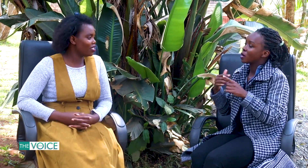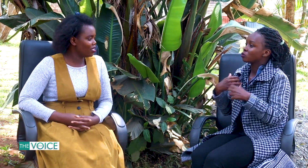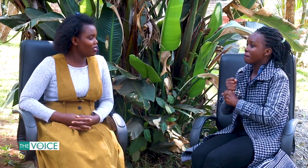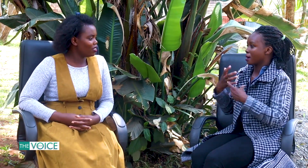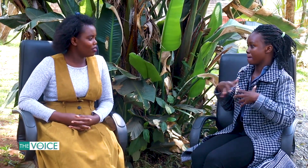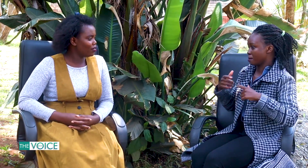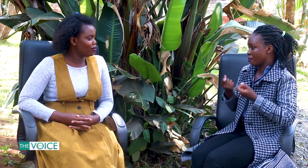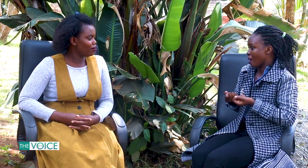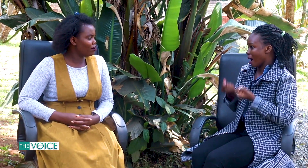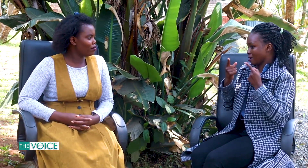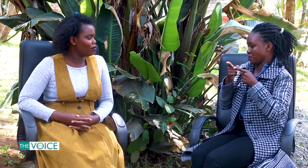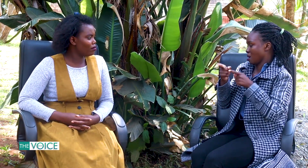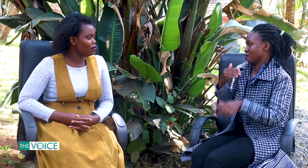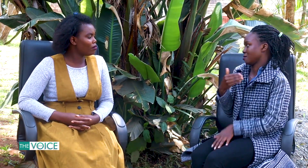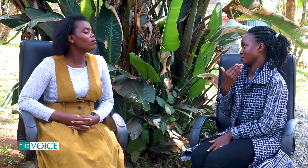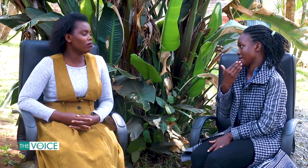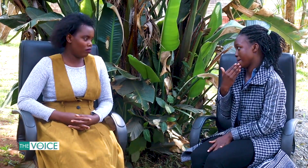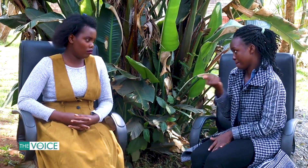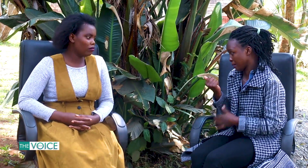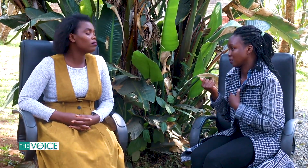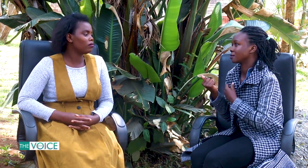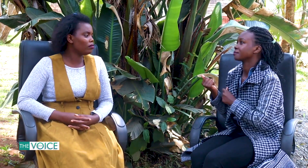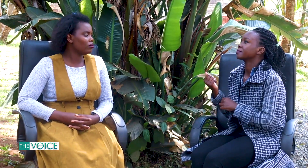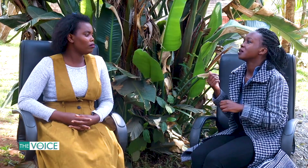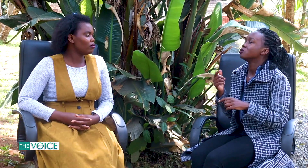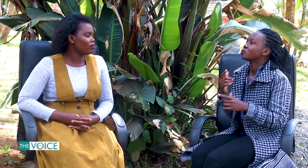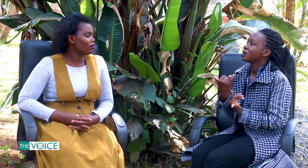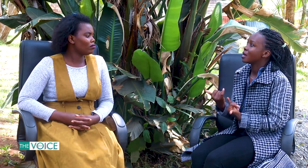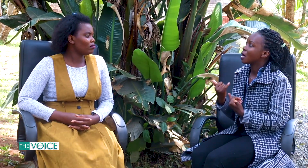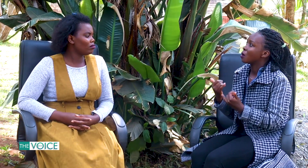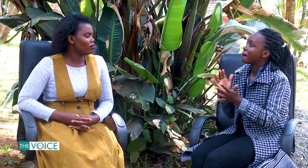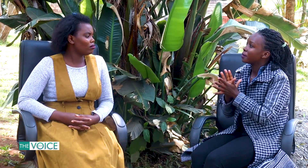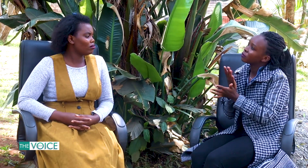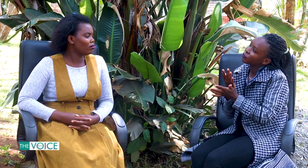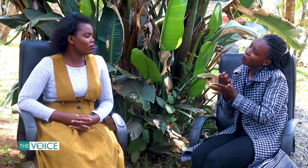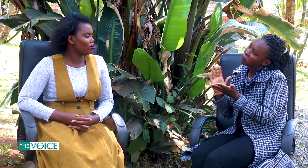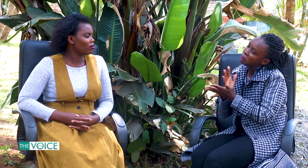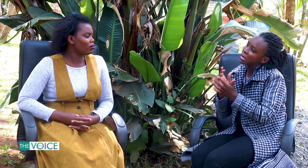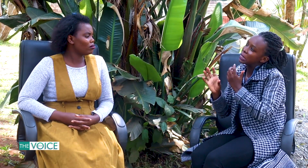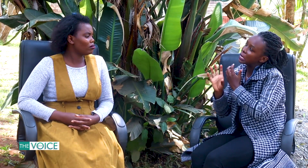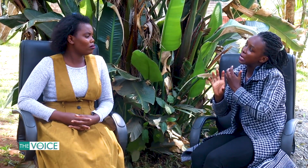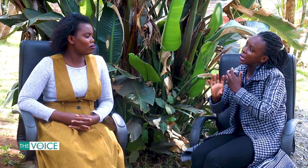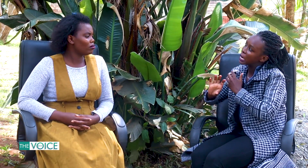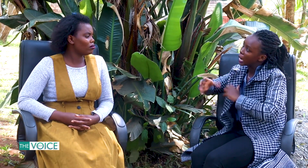two different topics. People at first, I remember the first community outreach, they brought people who